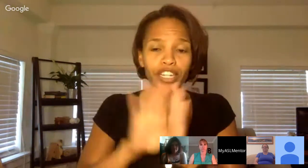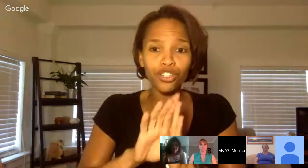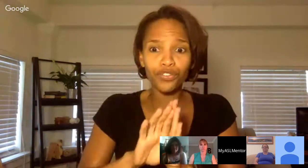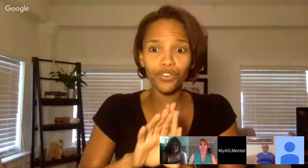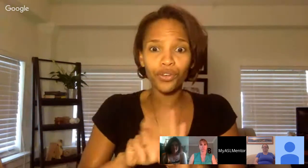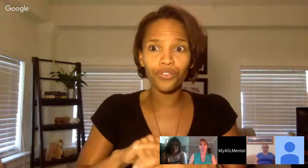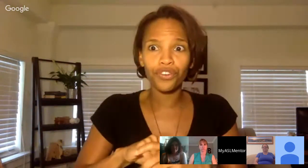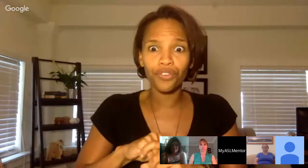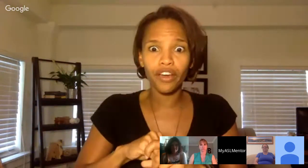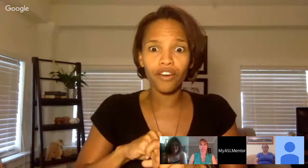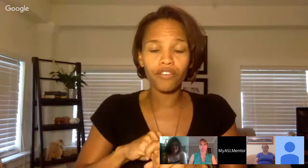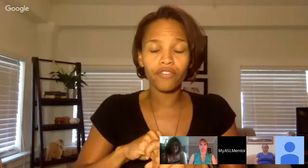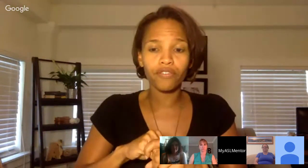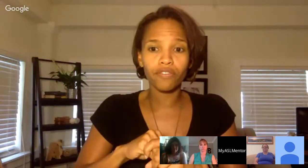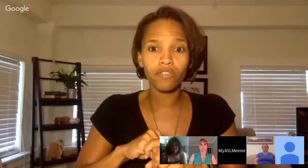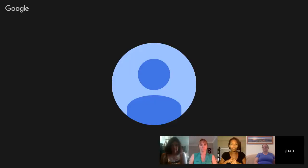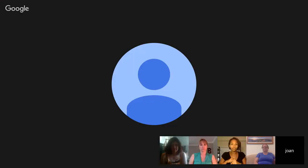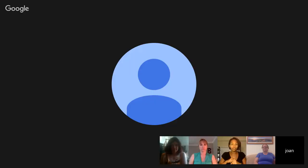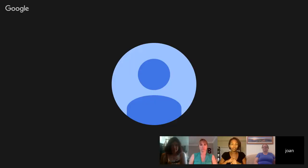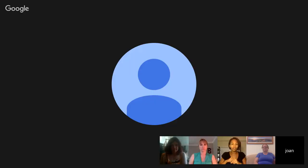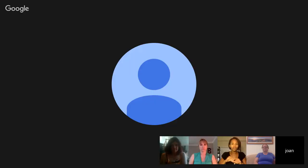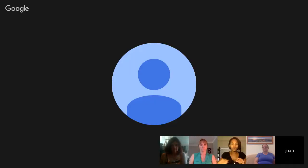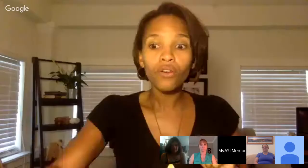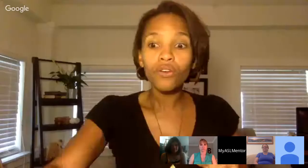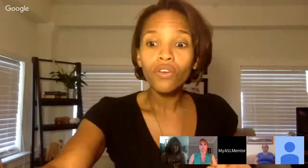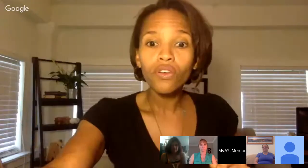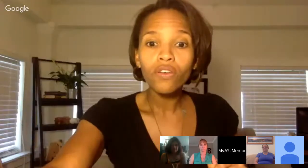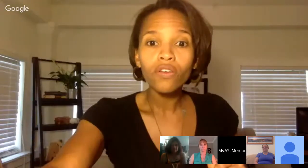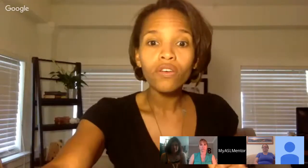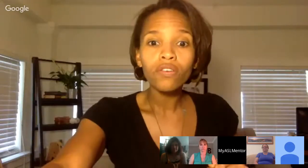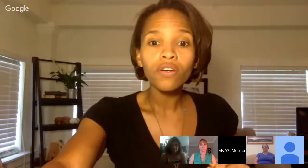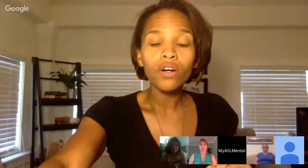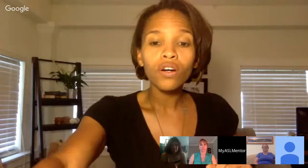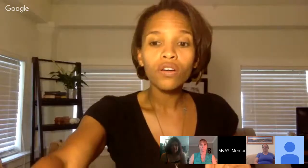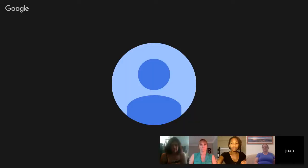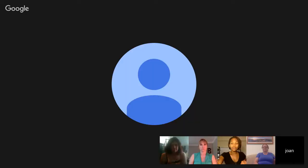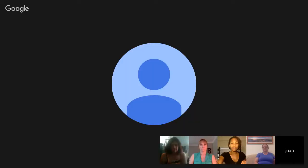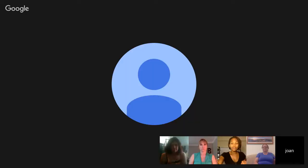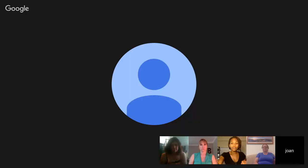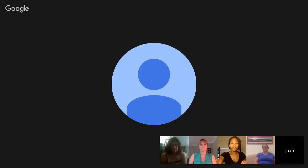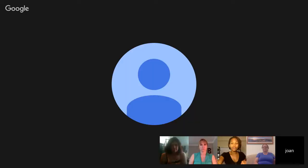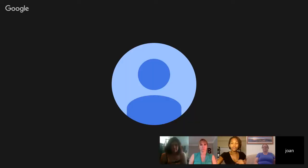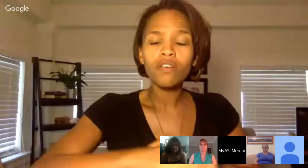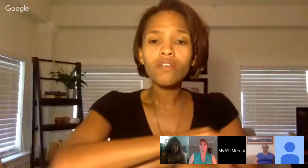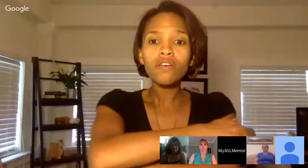I don't have a picture for you if you're there. I don't know why my camera's not.